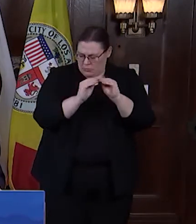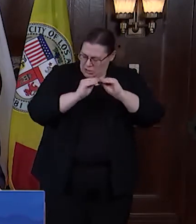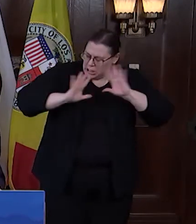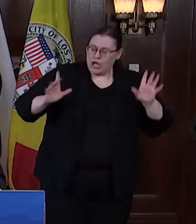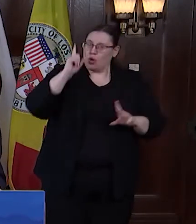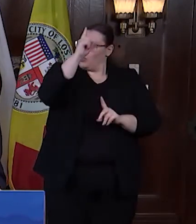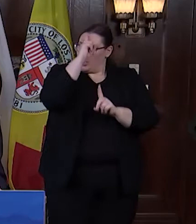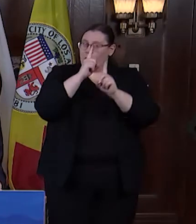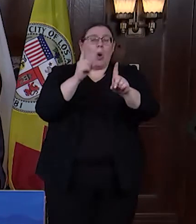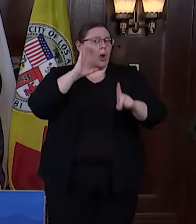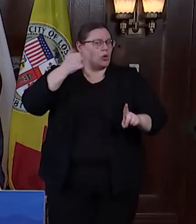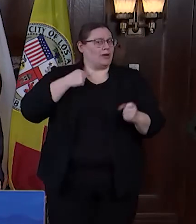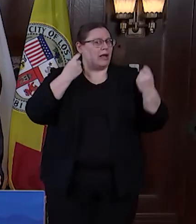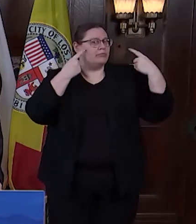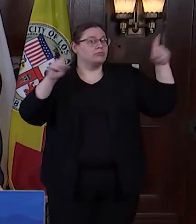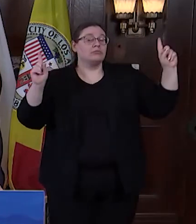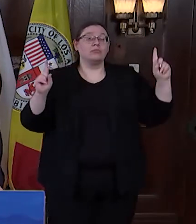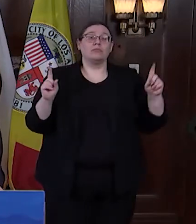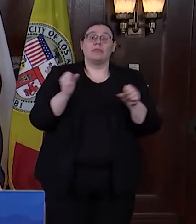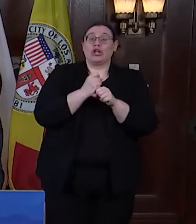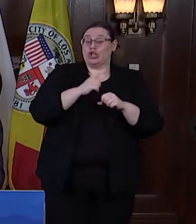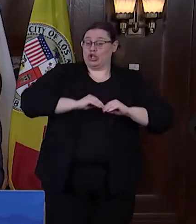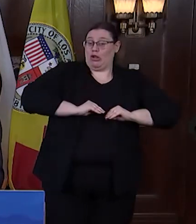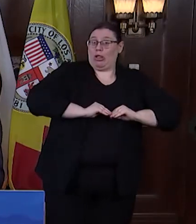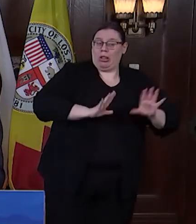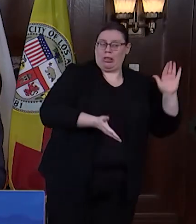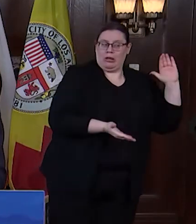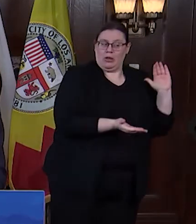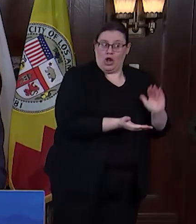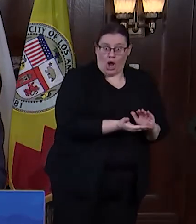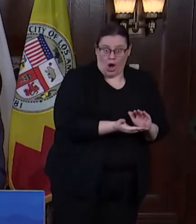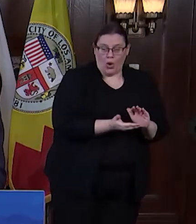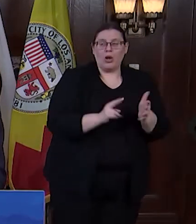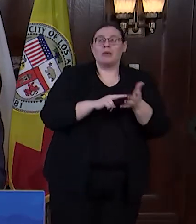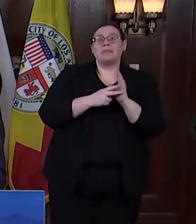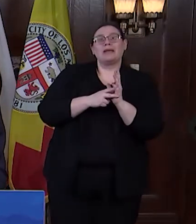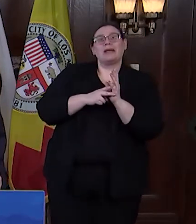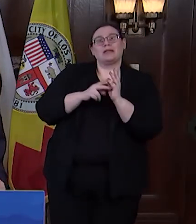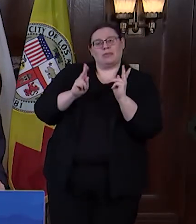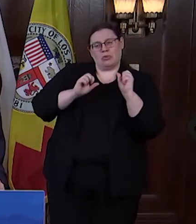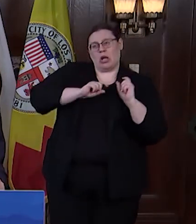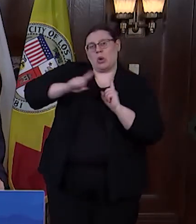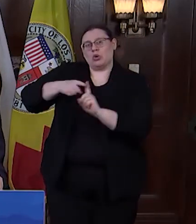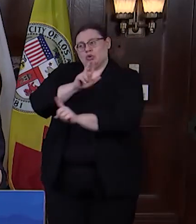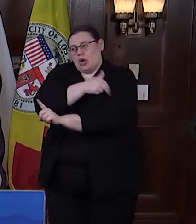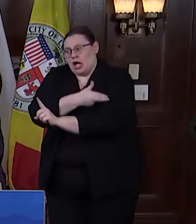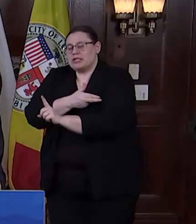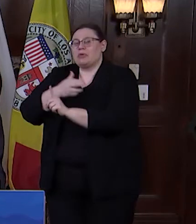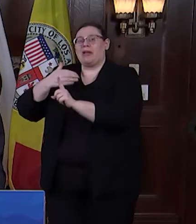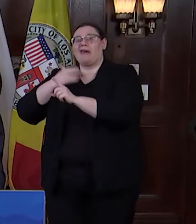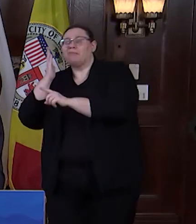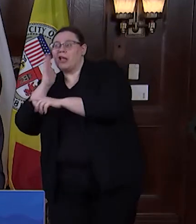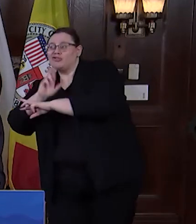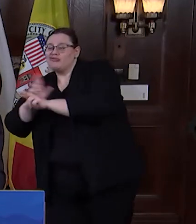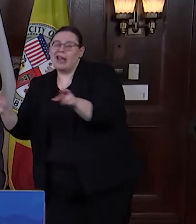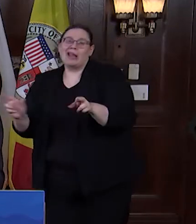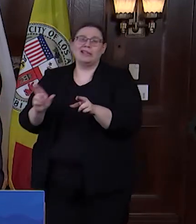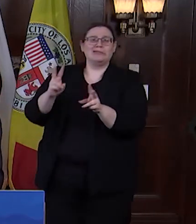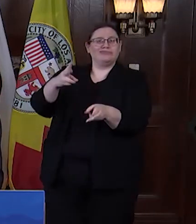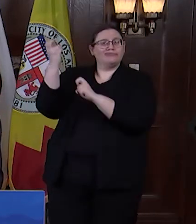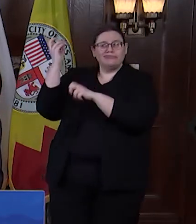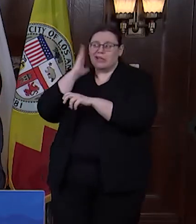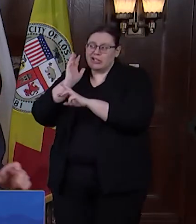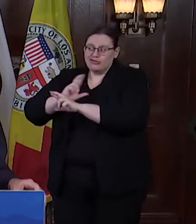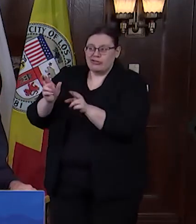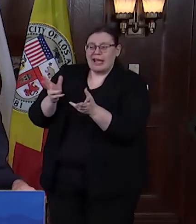know we can do, keeping infections low enough to make sure our hospitals have the beds, the ICU beds, the equipment, and the staff to